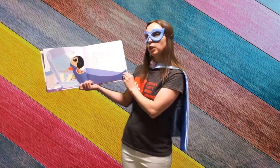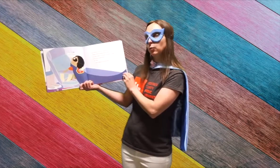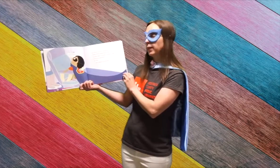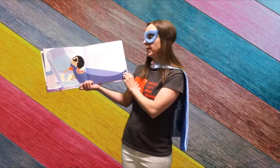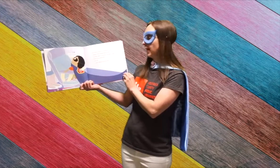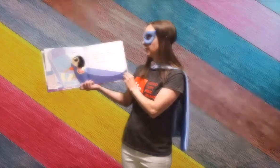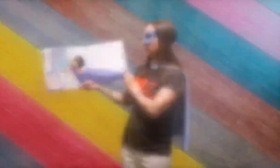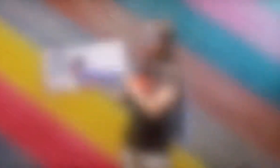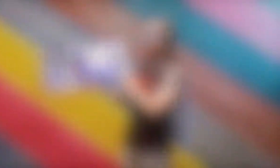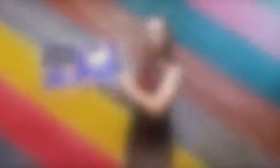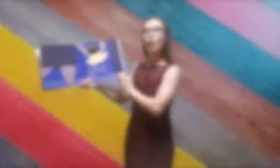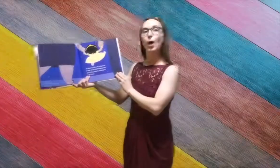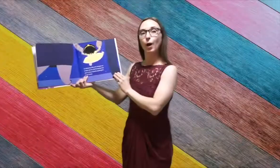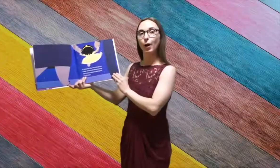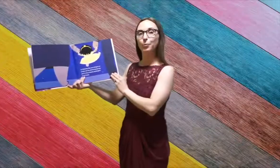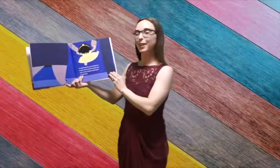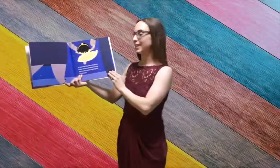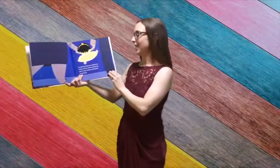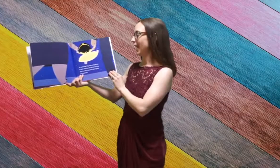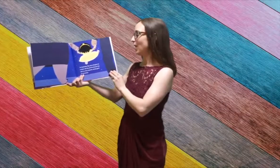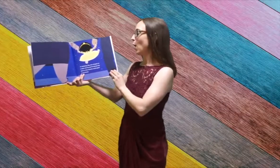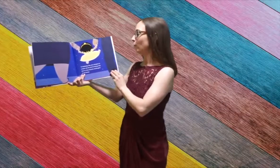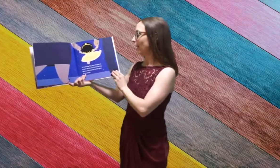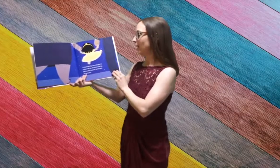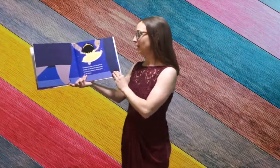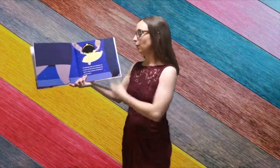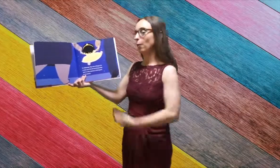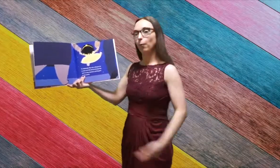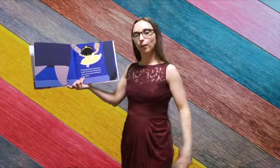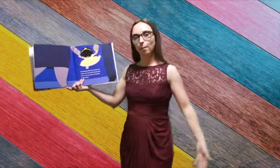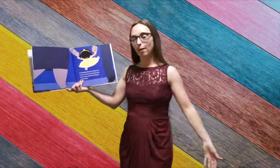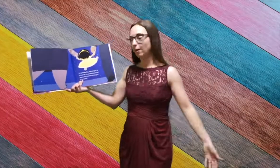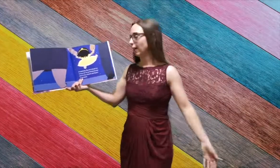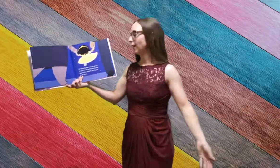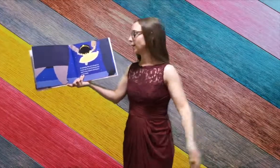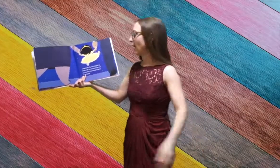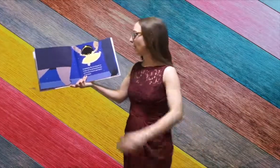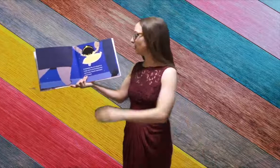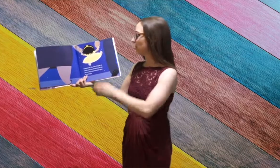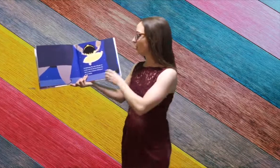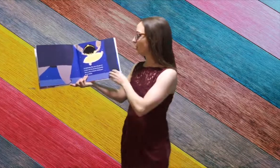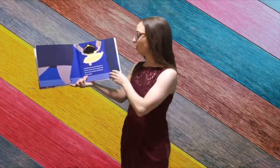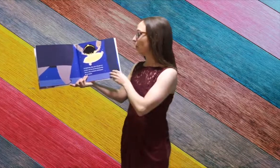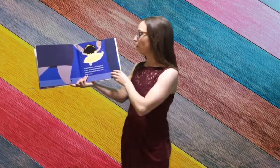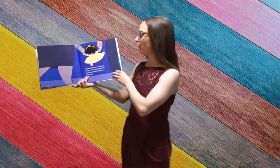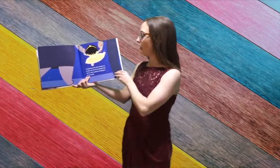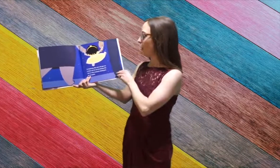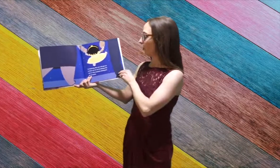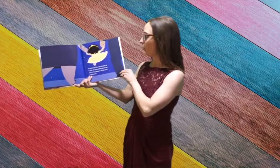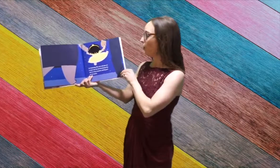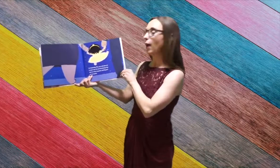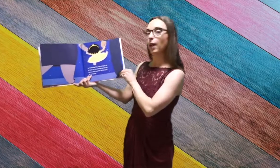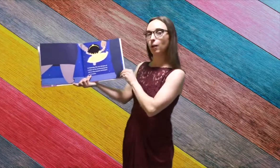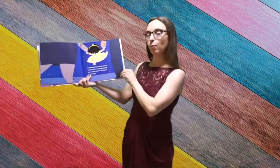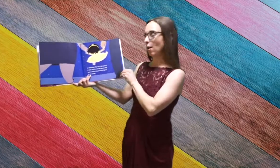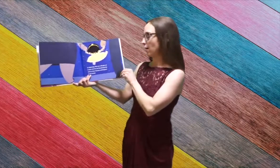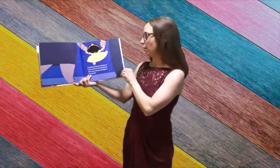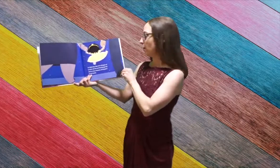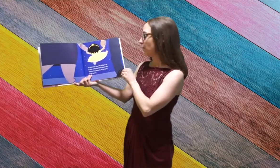on that." On Wednesday, Riley wore a ball gown out to dinner with Otto and Oma because